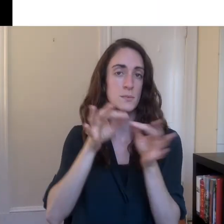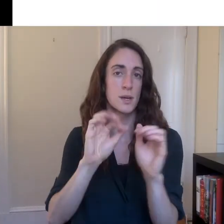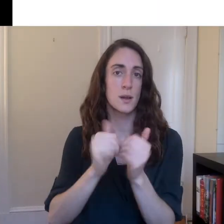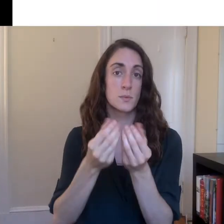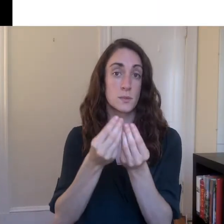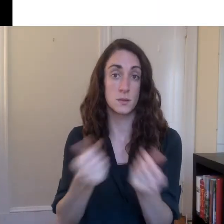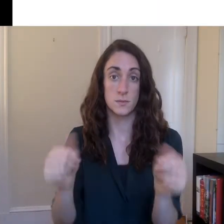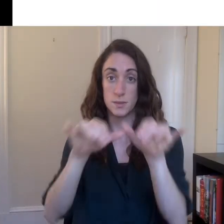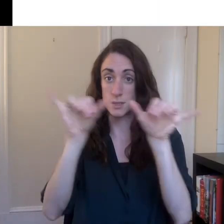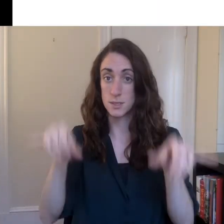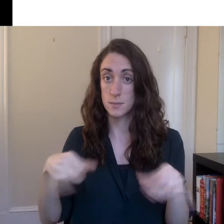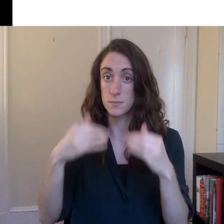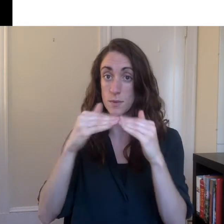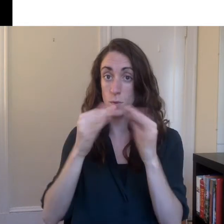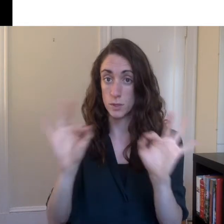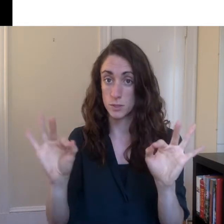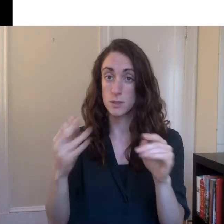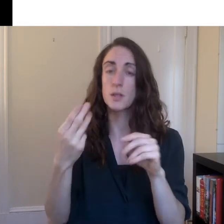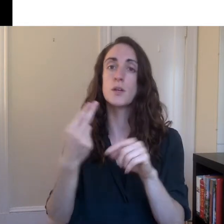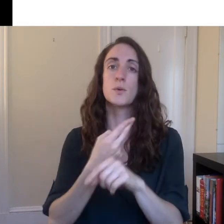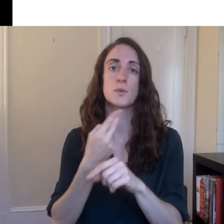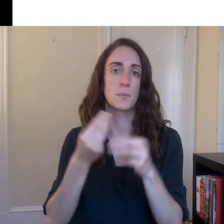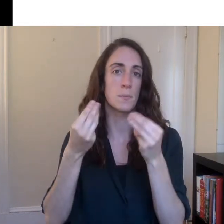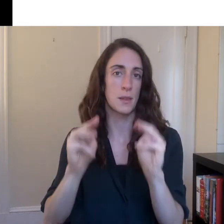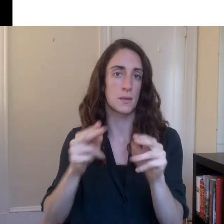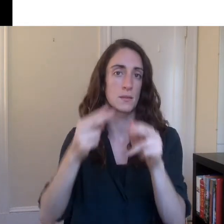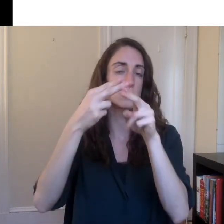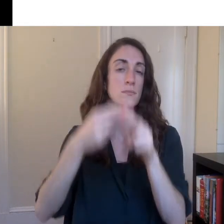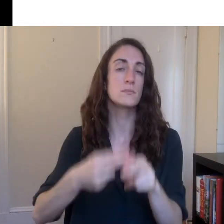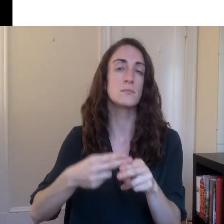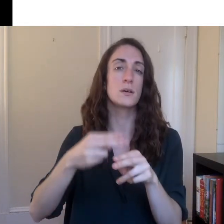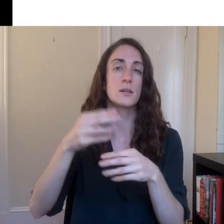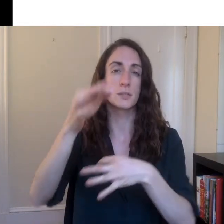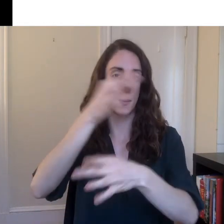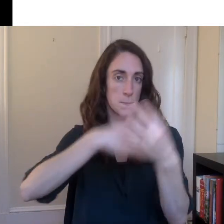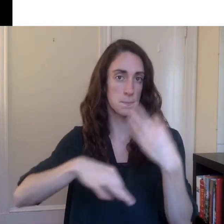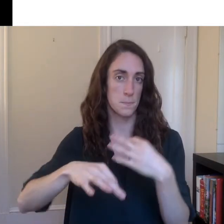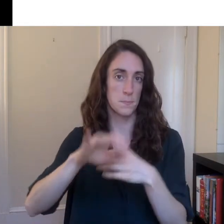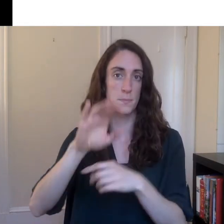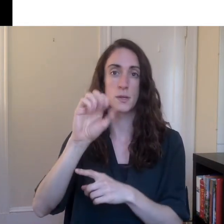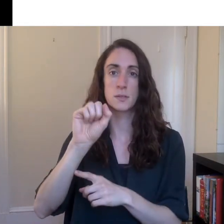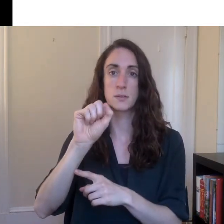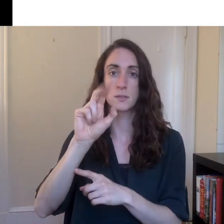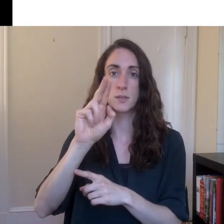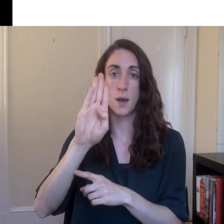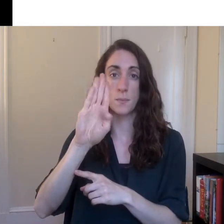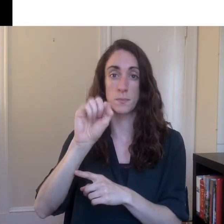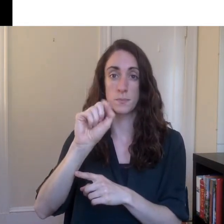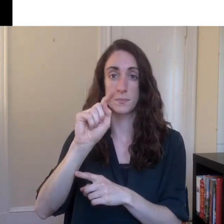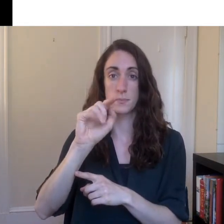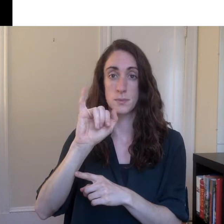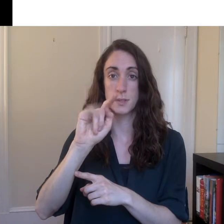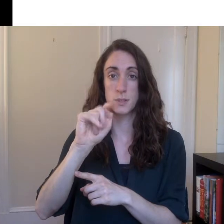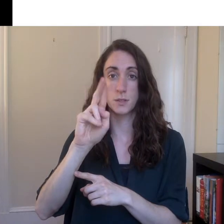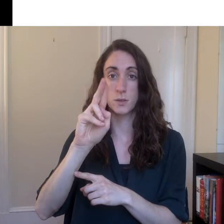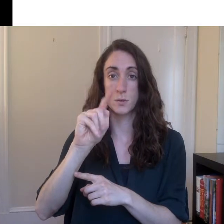In this video, I'm going to explain how to solve systems of equations using a method called substitution.